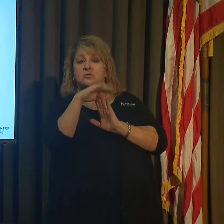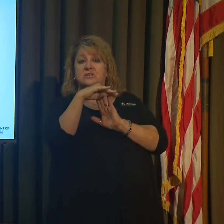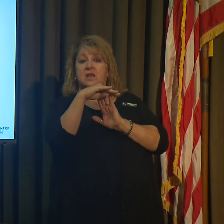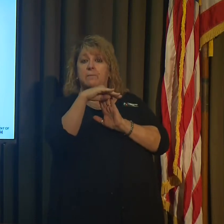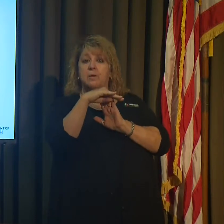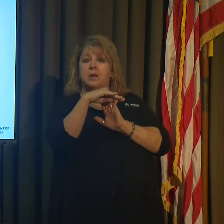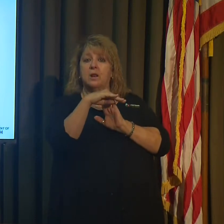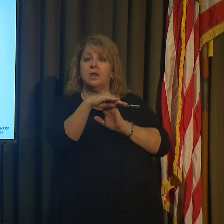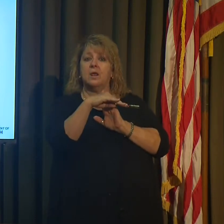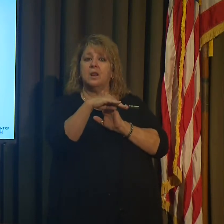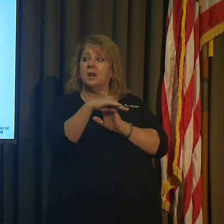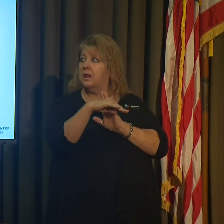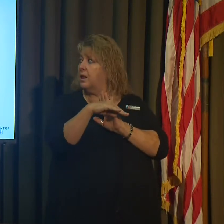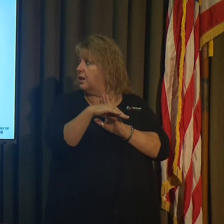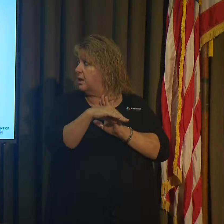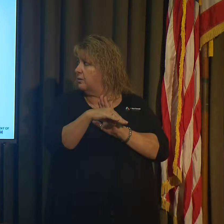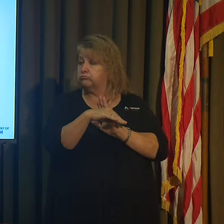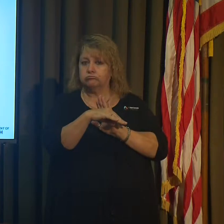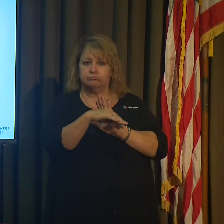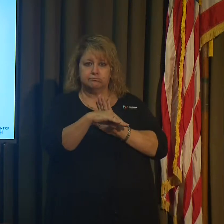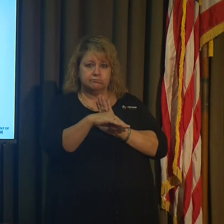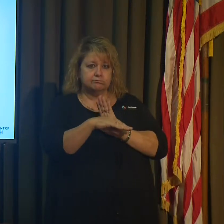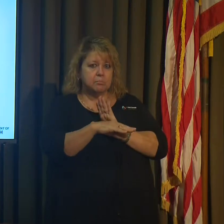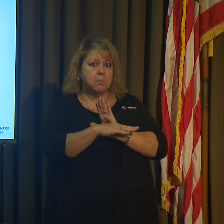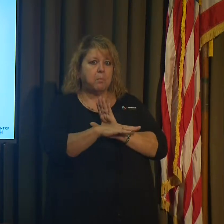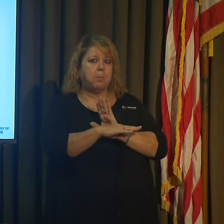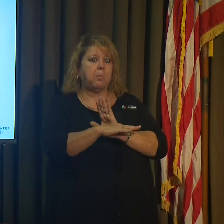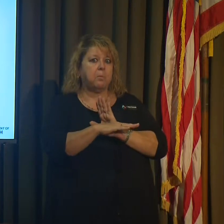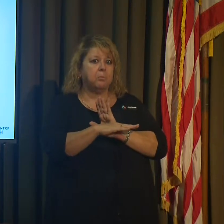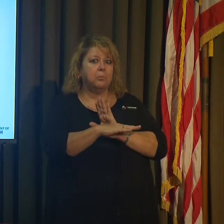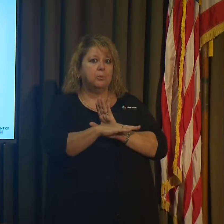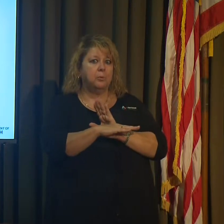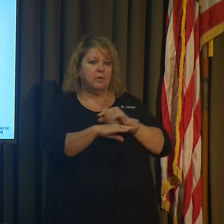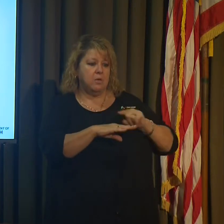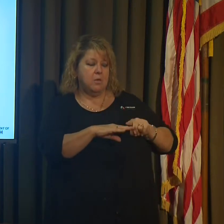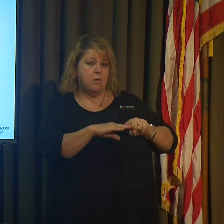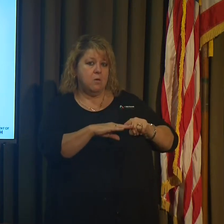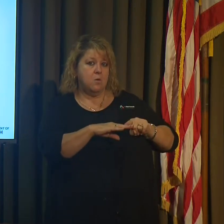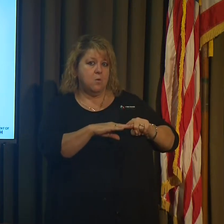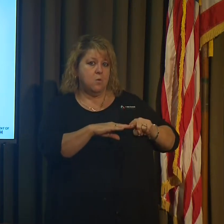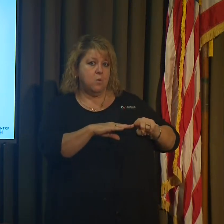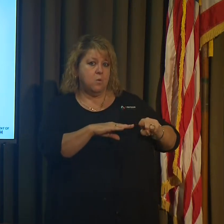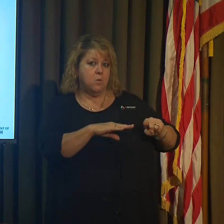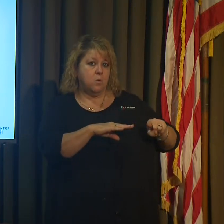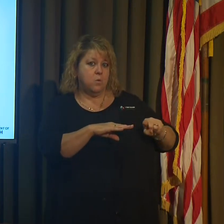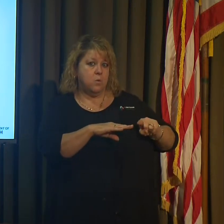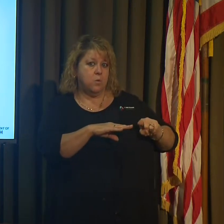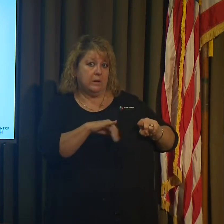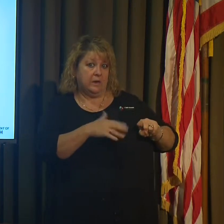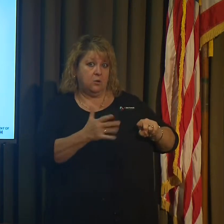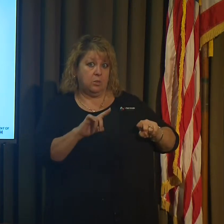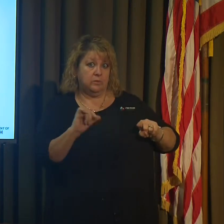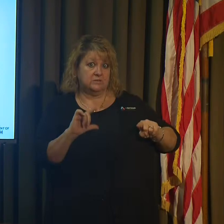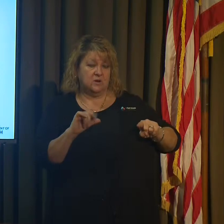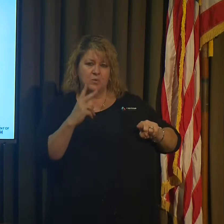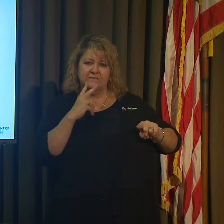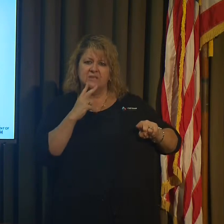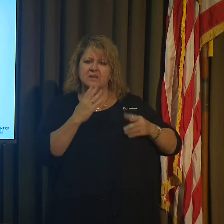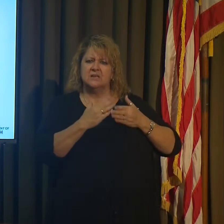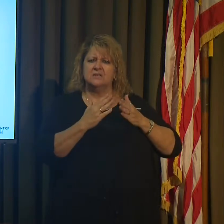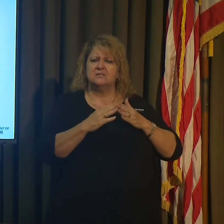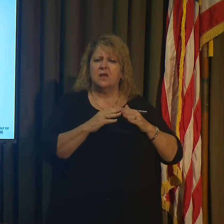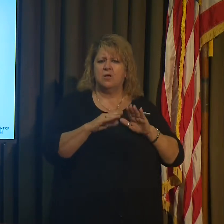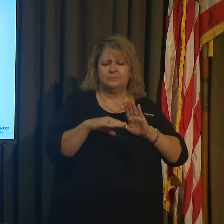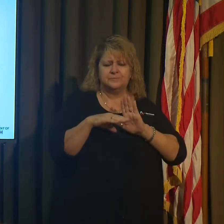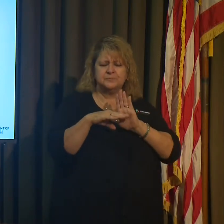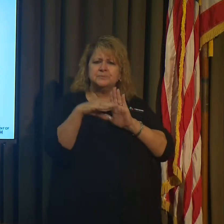sustained progress since then to a very low baseline level in Louisiana. We have seen the beginnings of a little bit of an